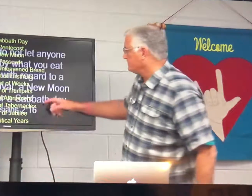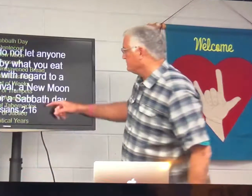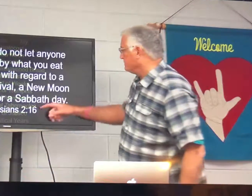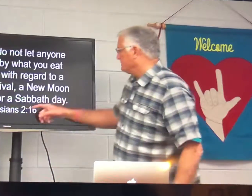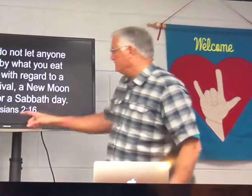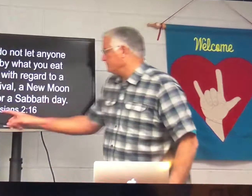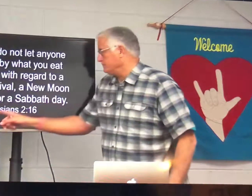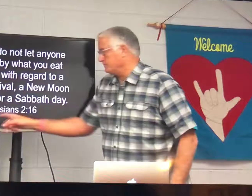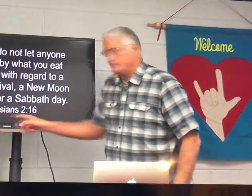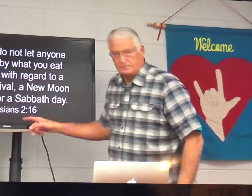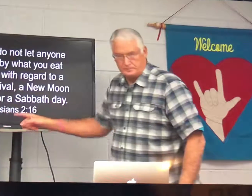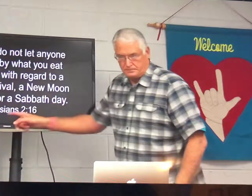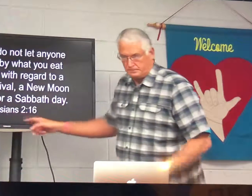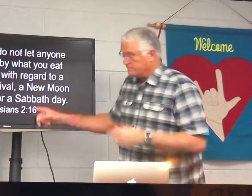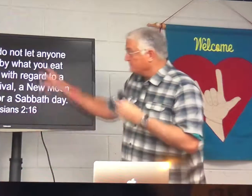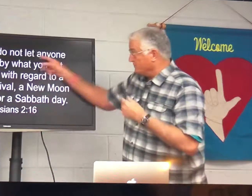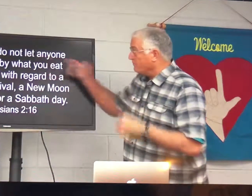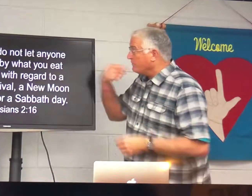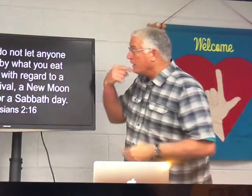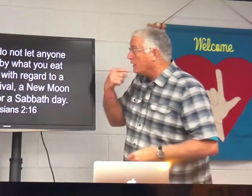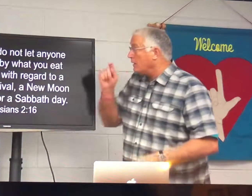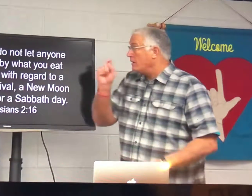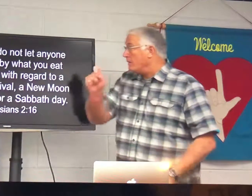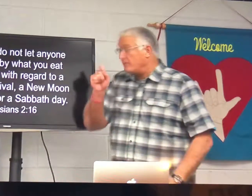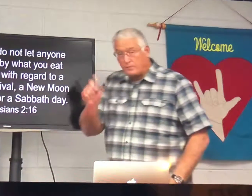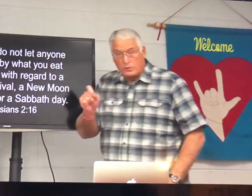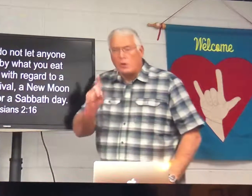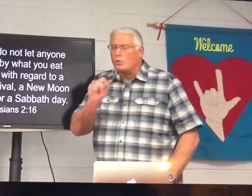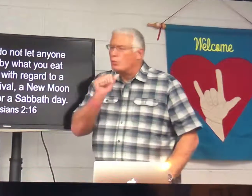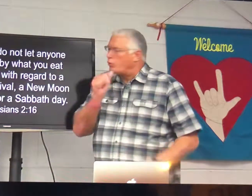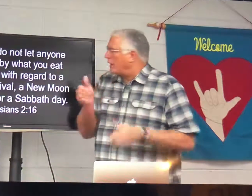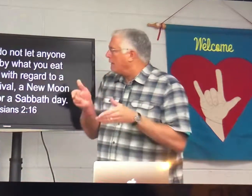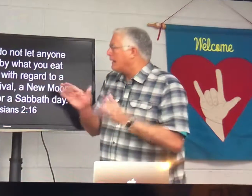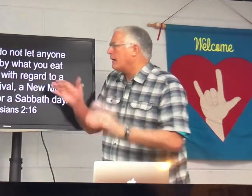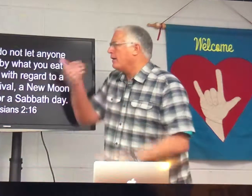But they're owls. Anyway, you said you wanted regeneration?